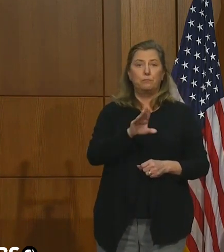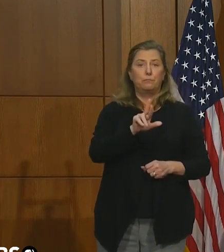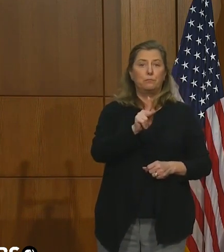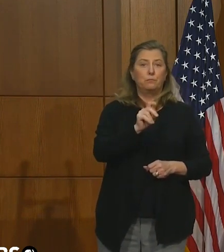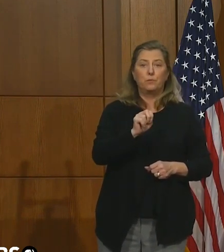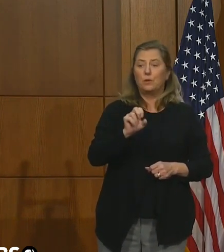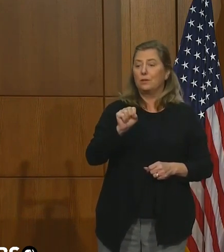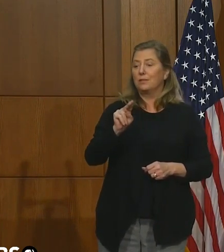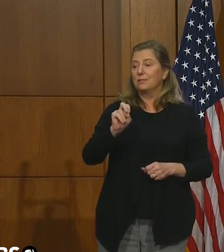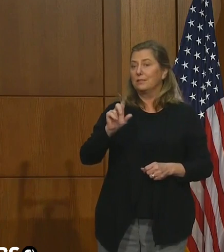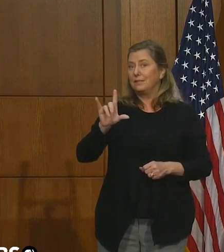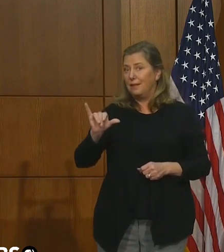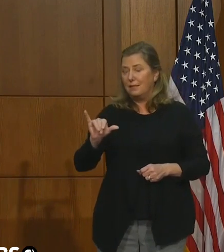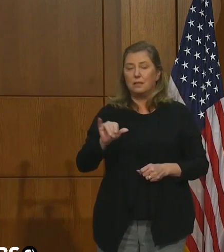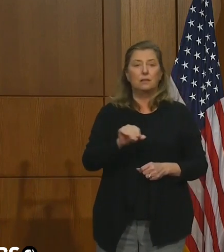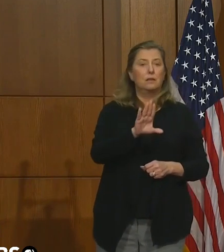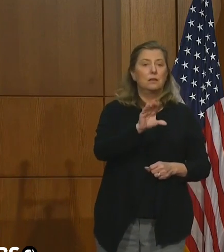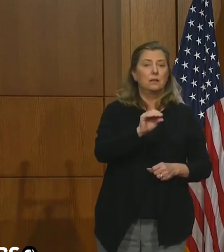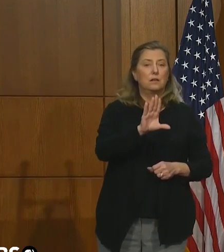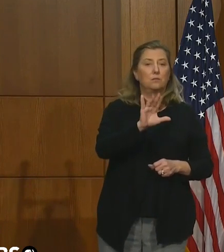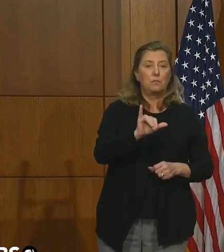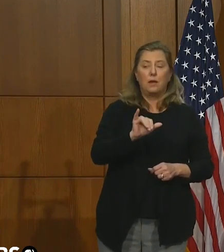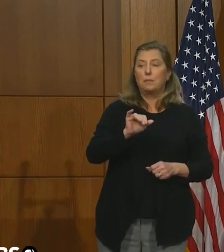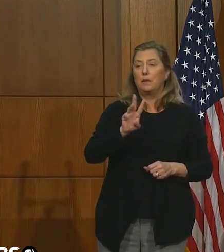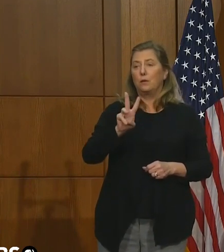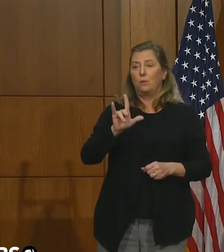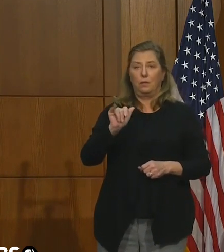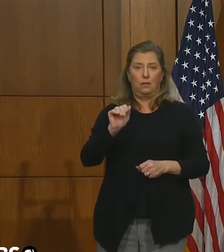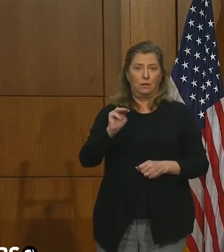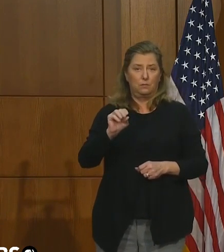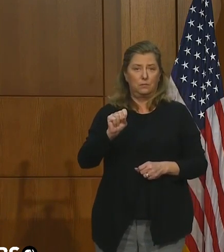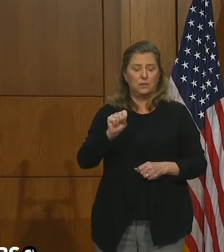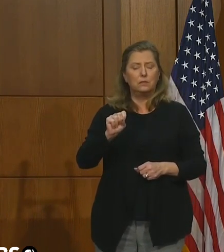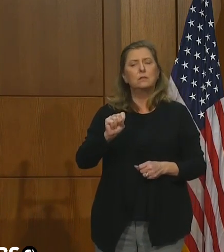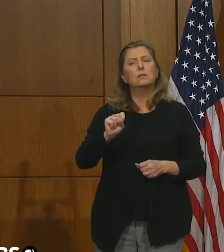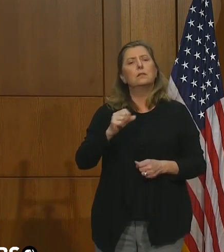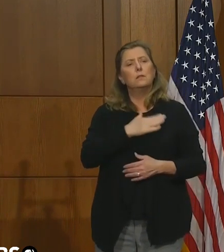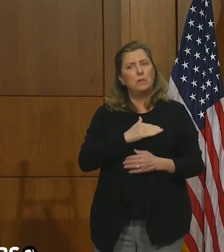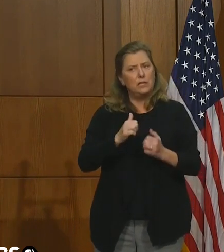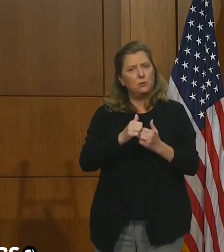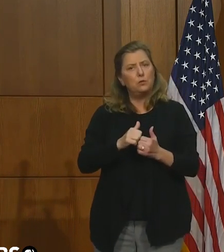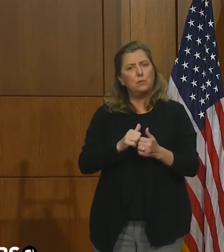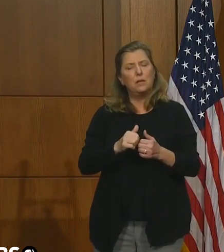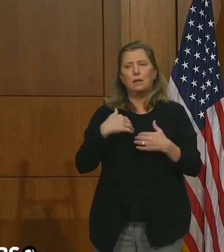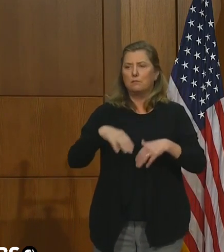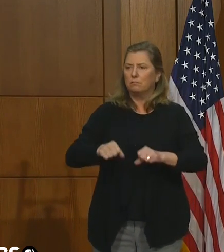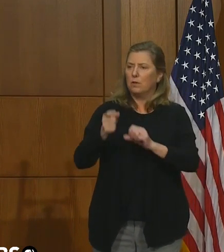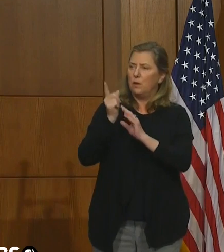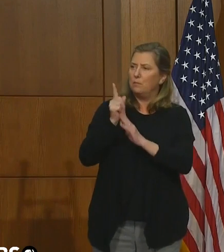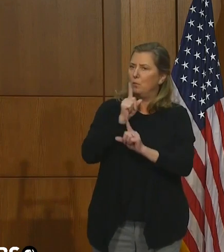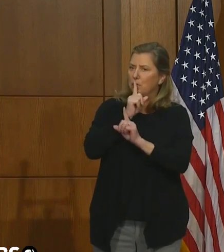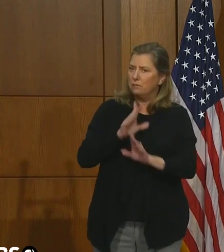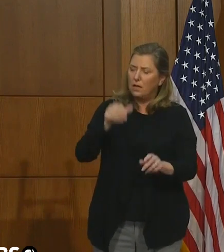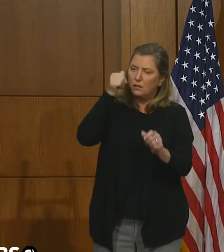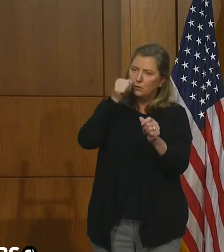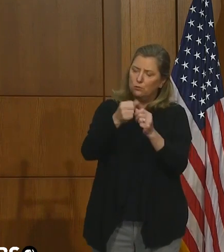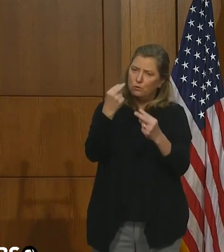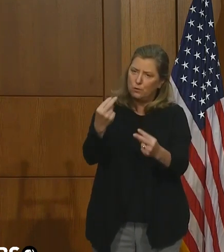Snelling, and Bobby Williams. Please join me in a moment of silence in their memory.